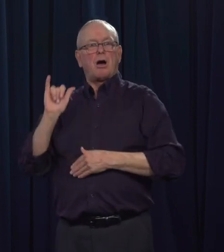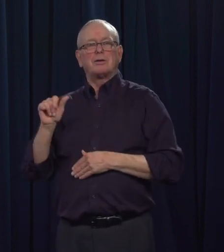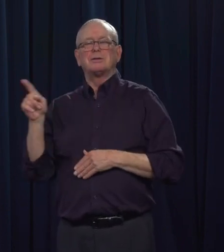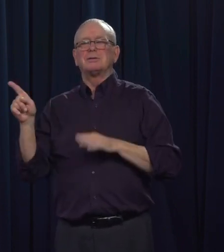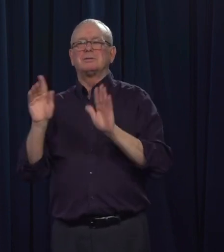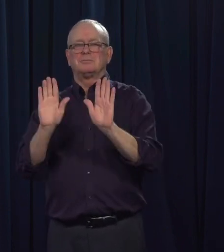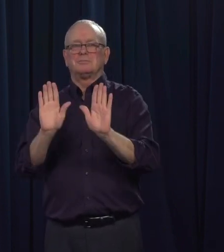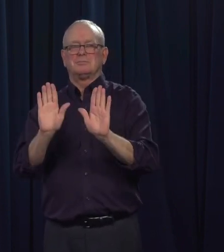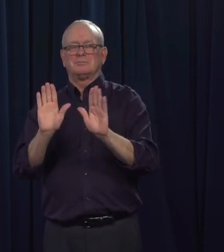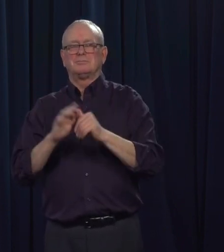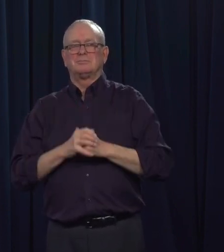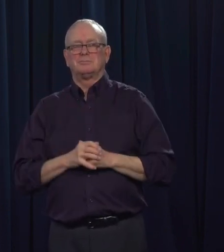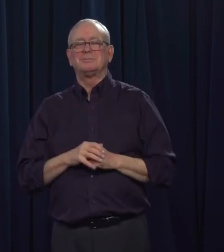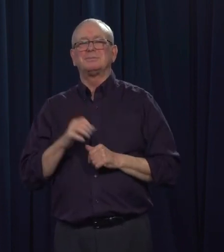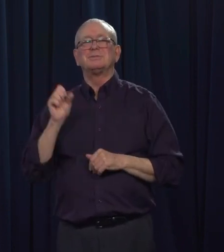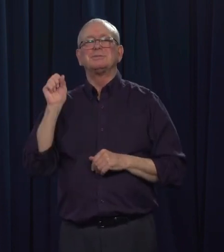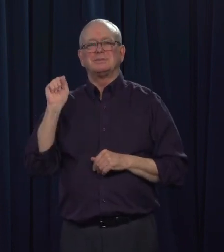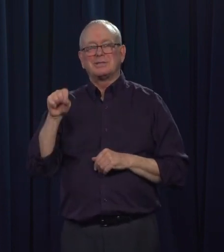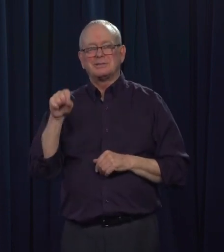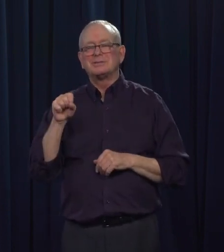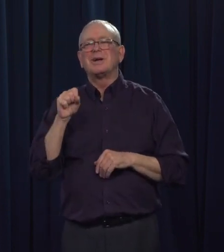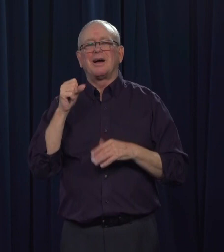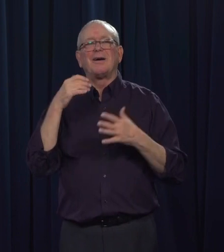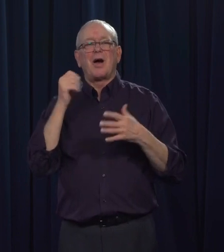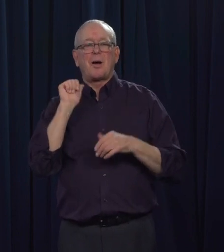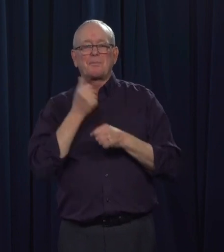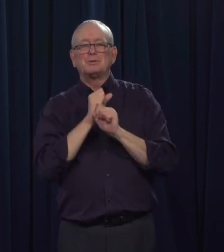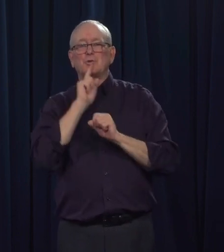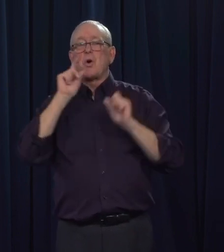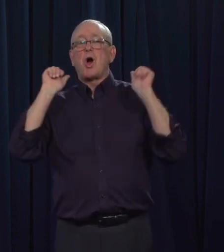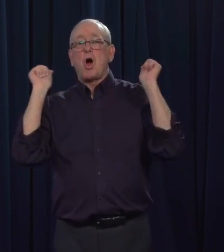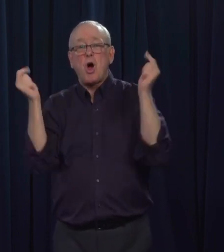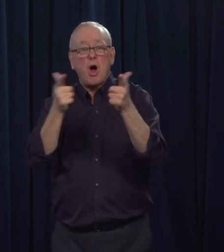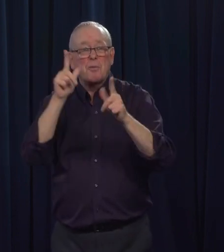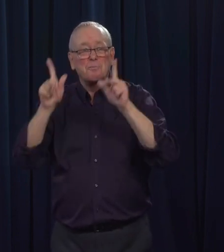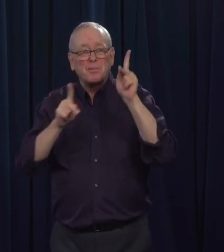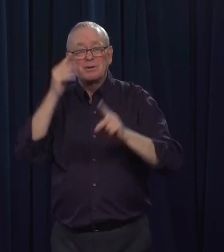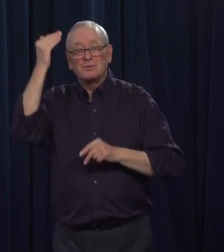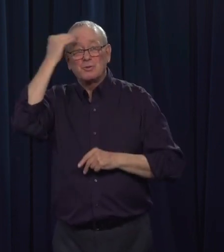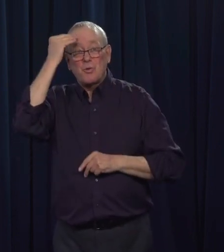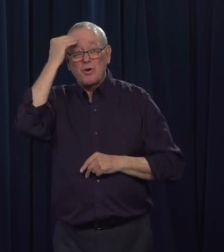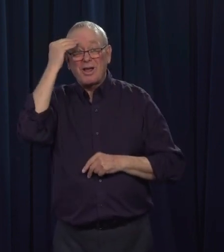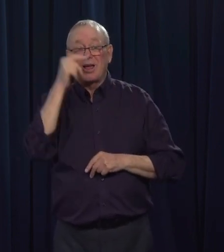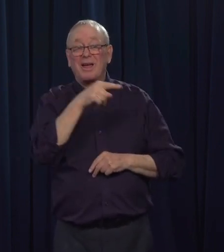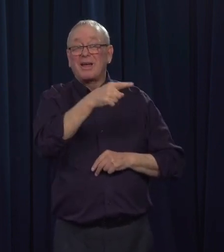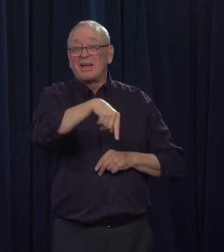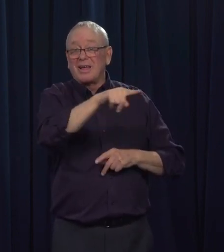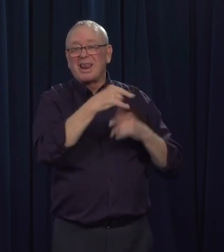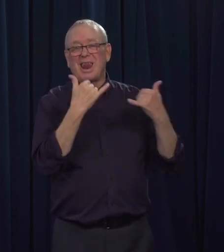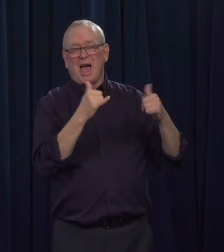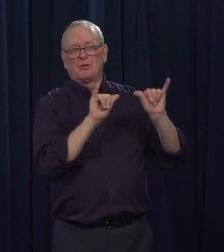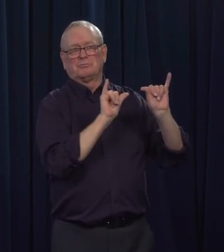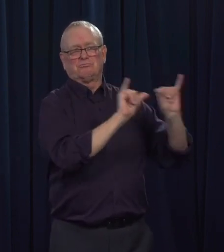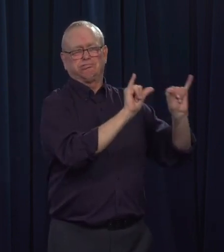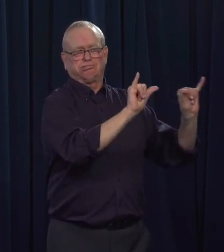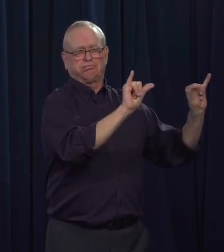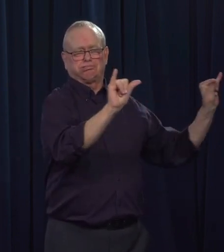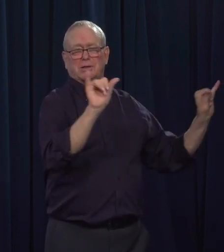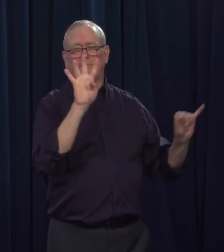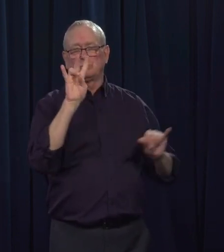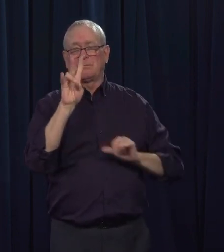self-isolating at home. So there's no more risk of potential exposure from those participants. For those who did